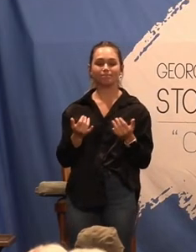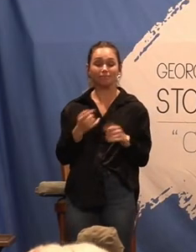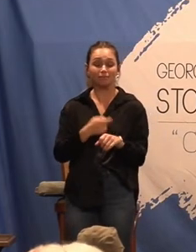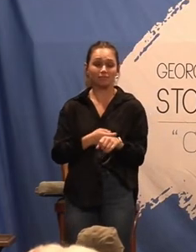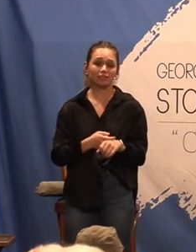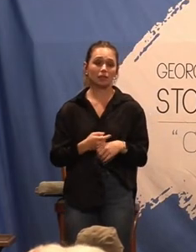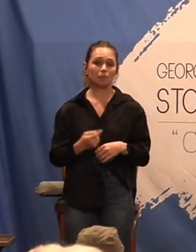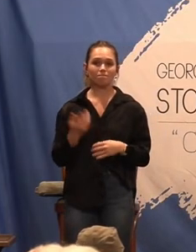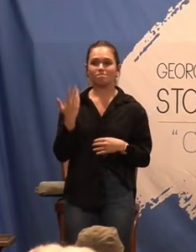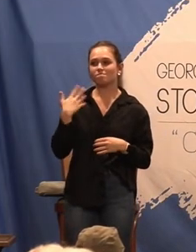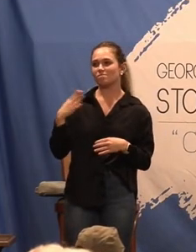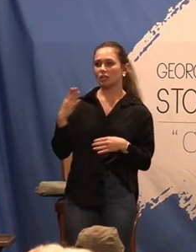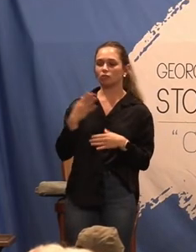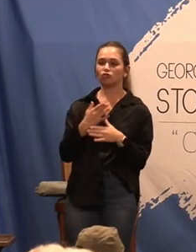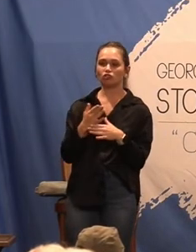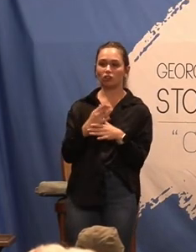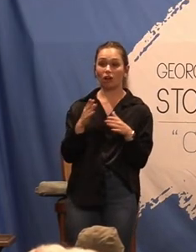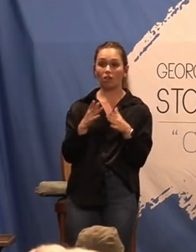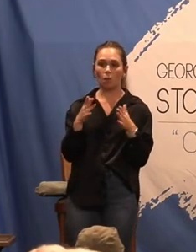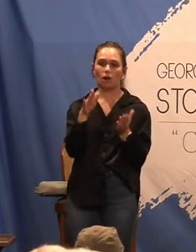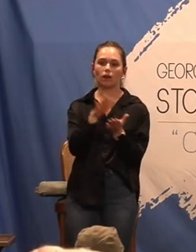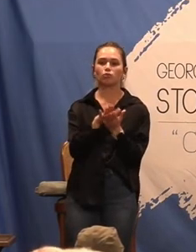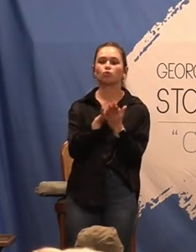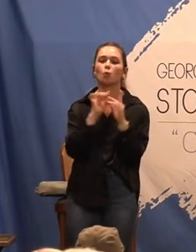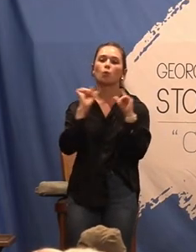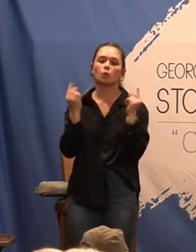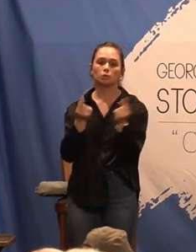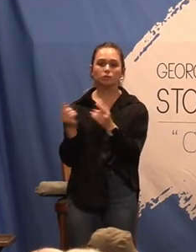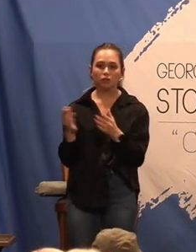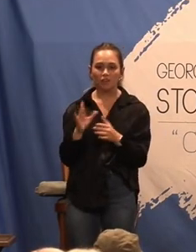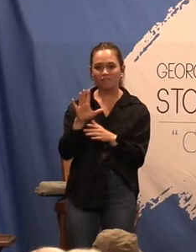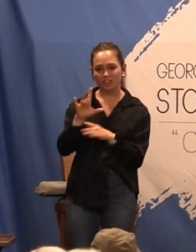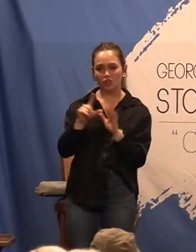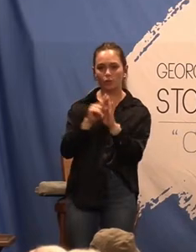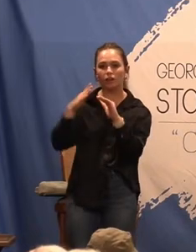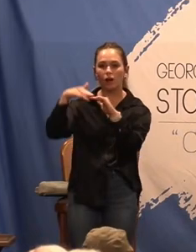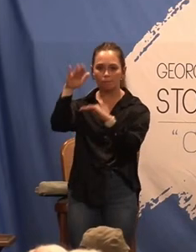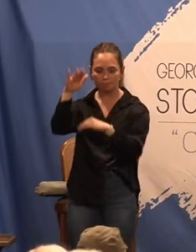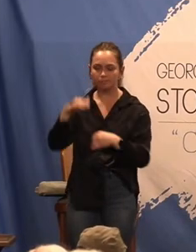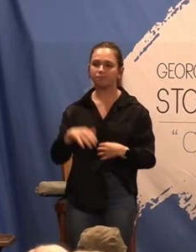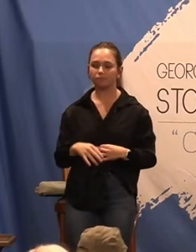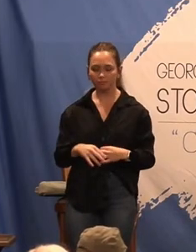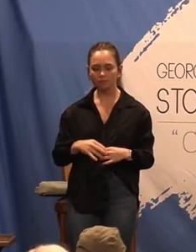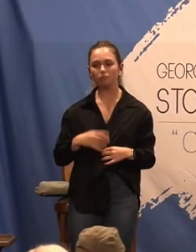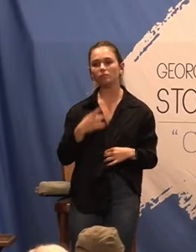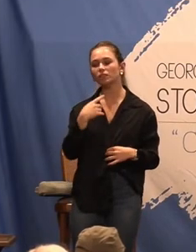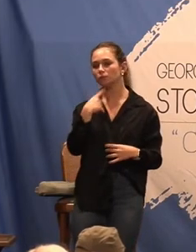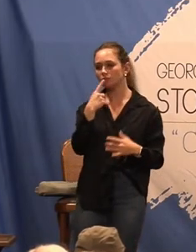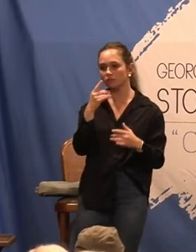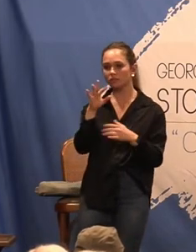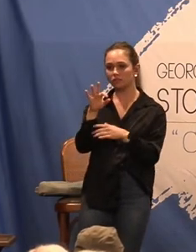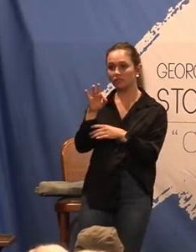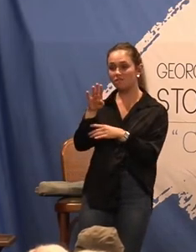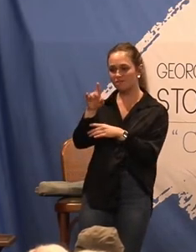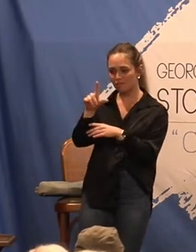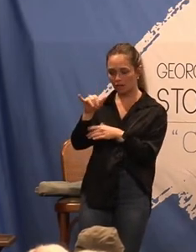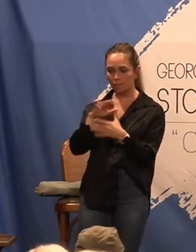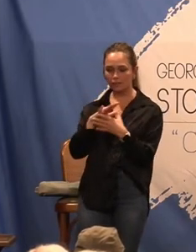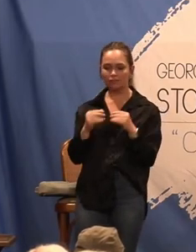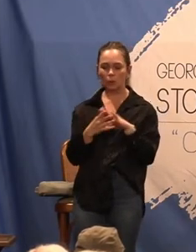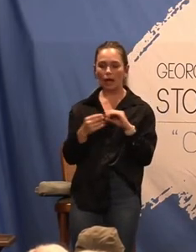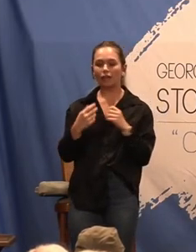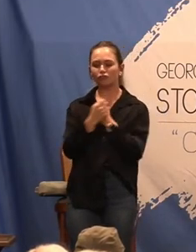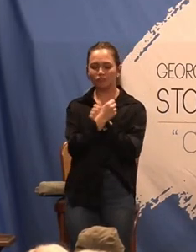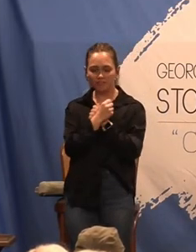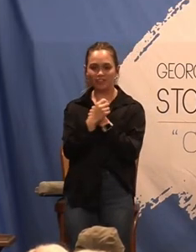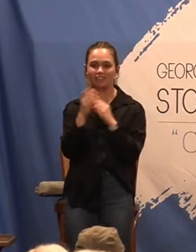I used to tell it a lot when I had school groups, fifth grade and up. I would tell this fable that I just love, and